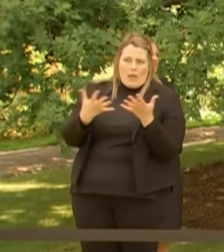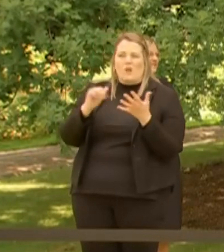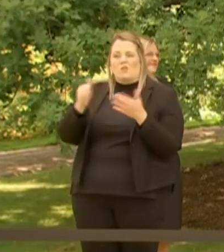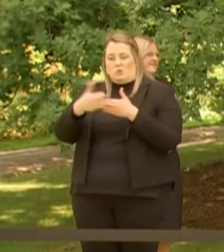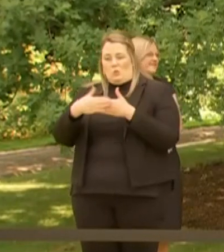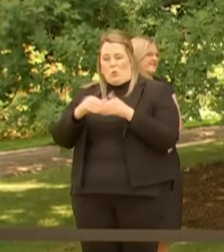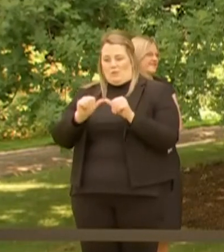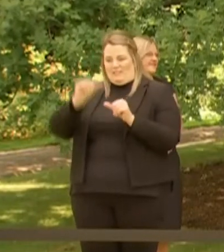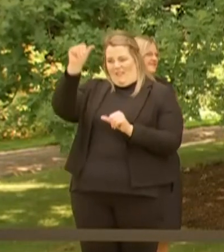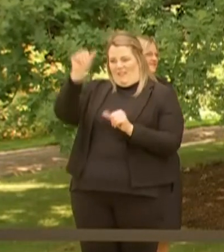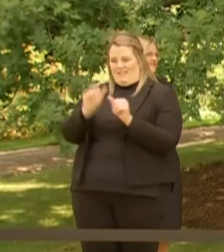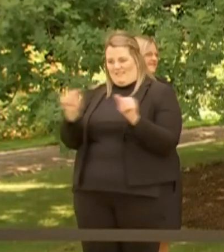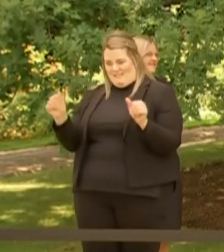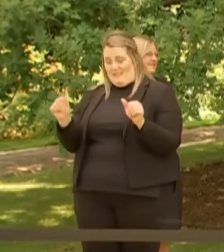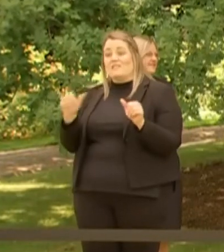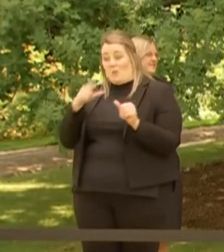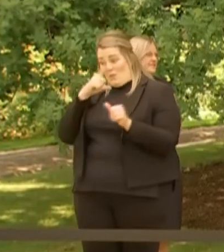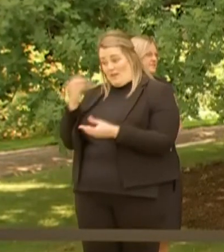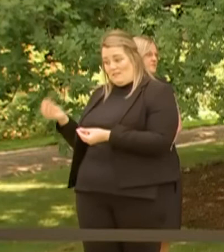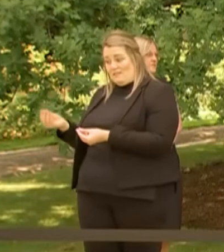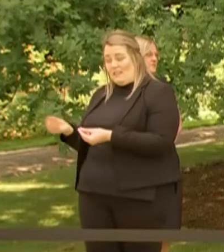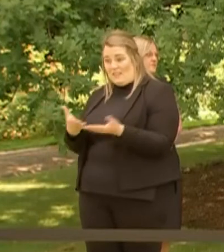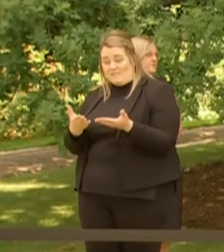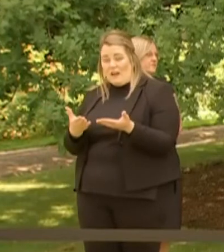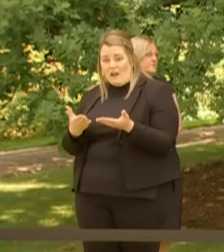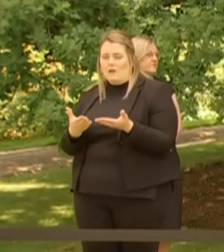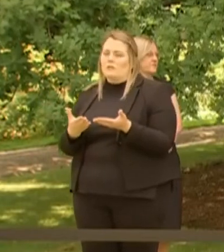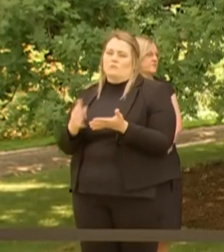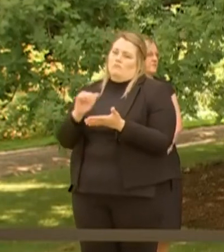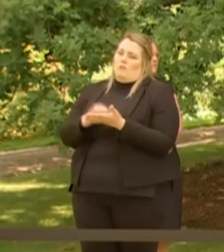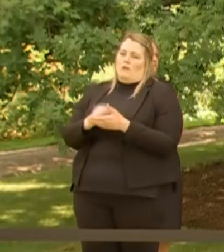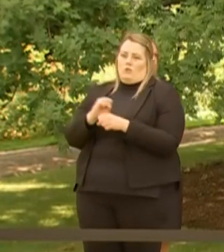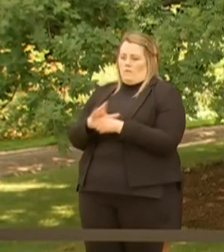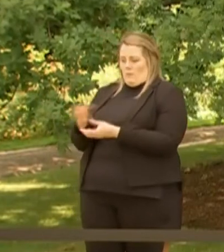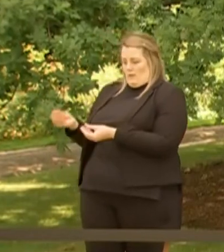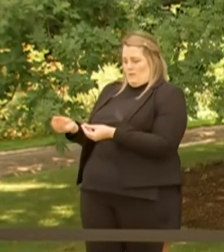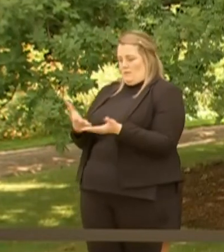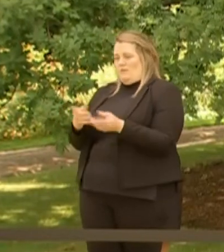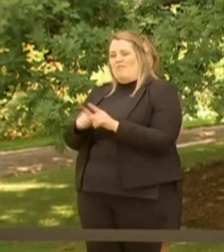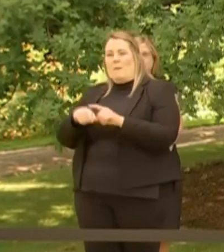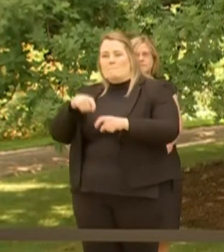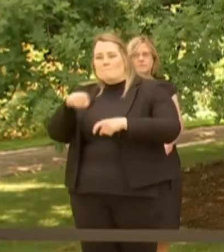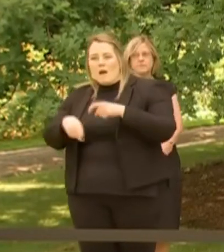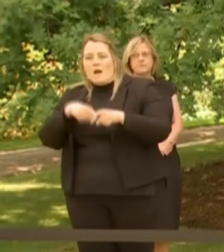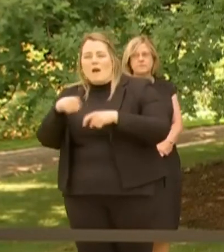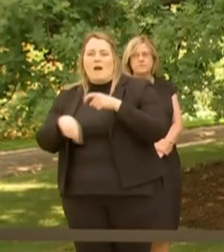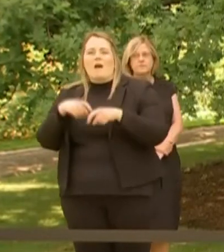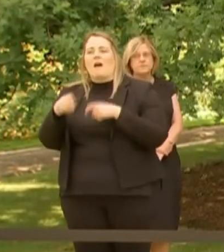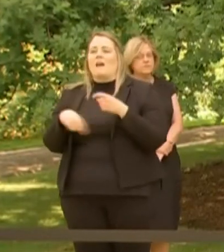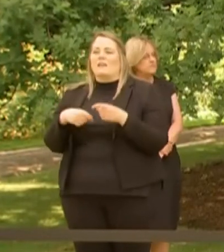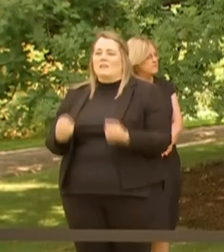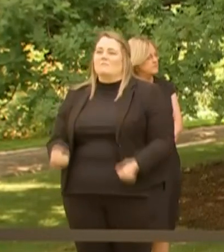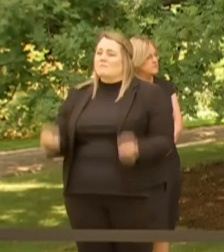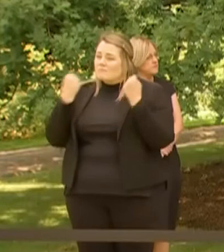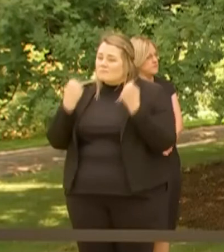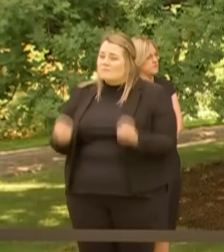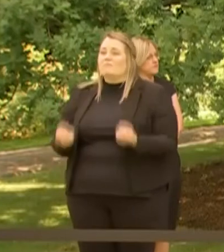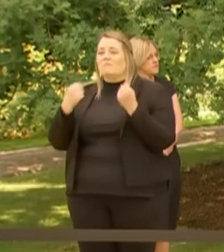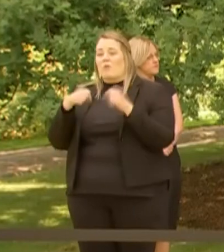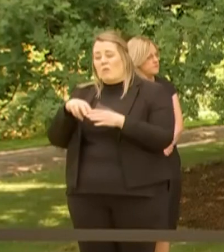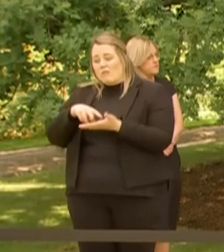got an arrangement where we can actually deliver in a COVID-safe way exercise equipment for residents' use, noting that exercise is